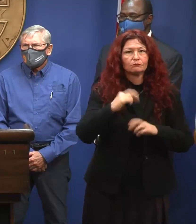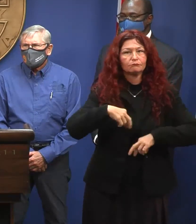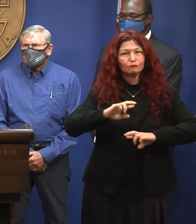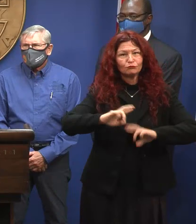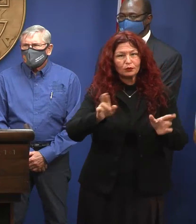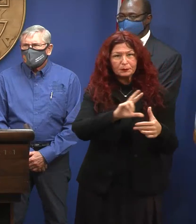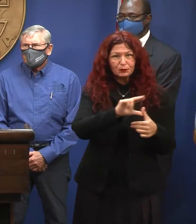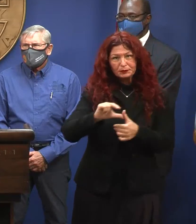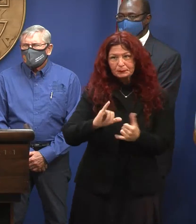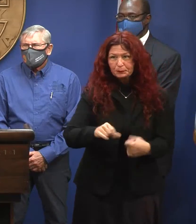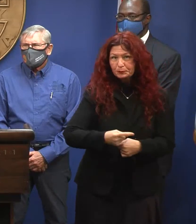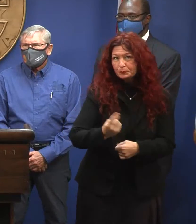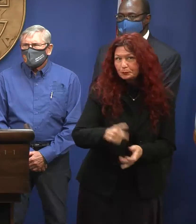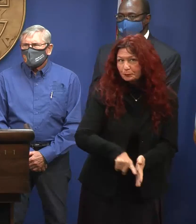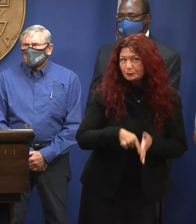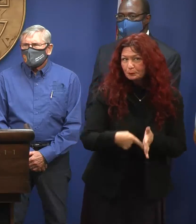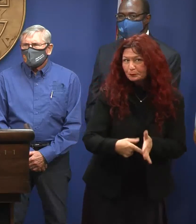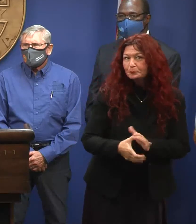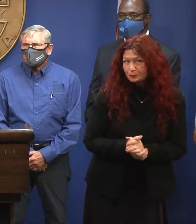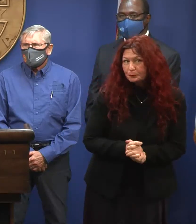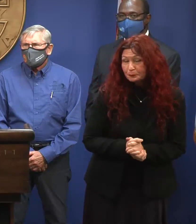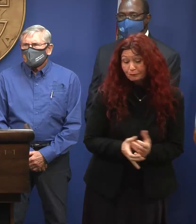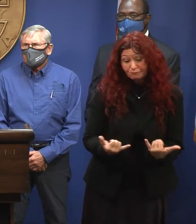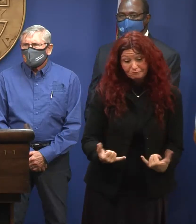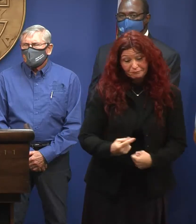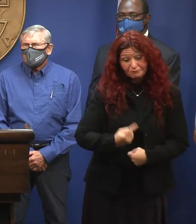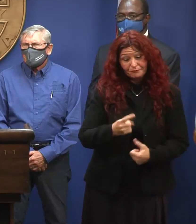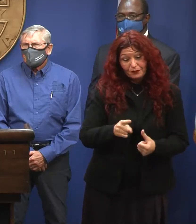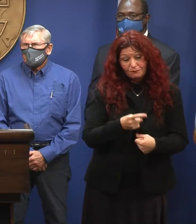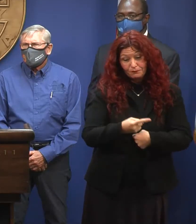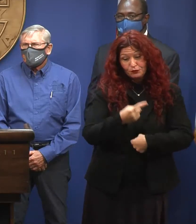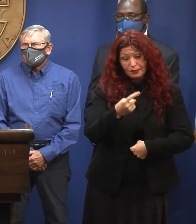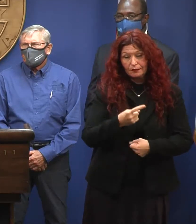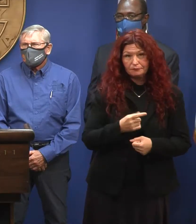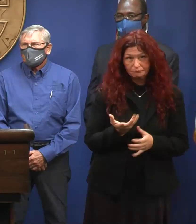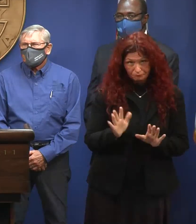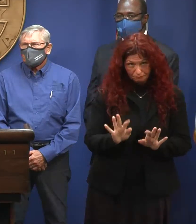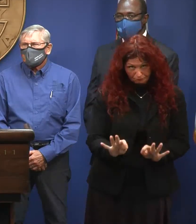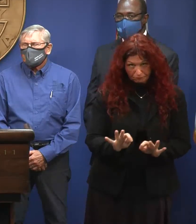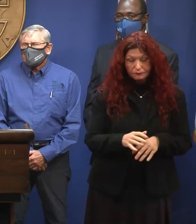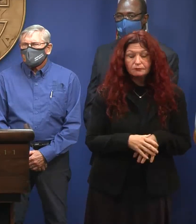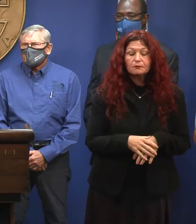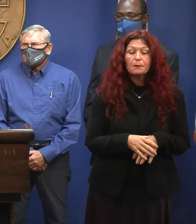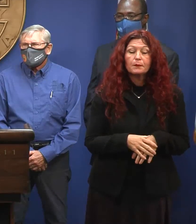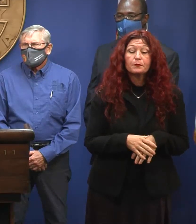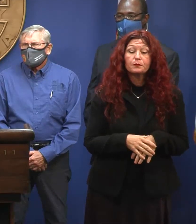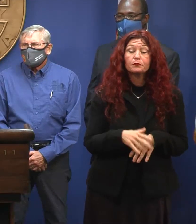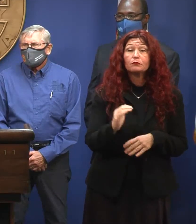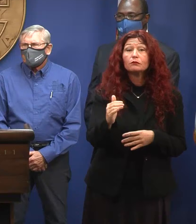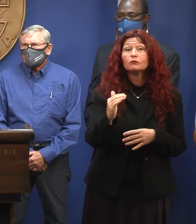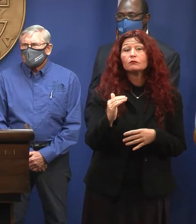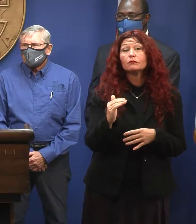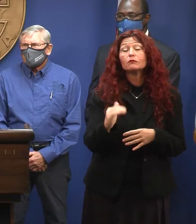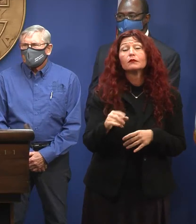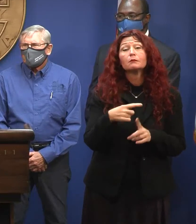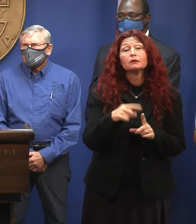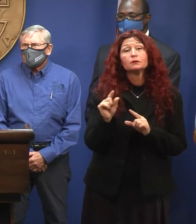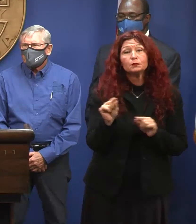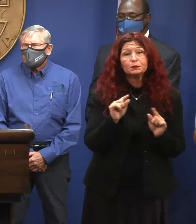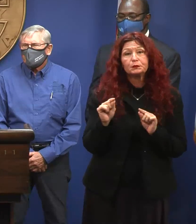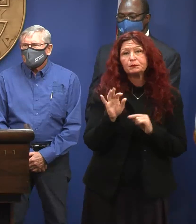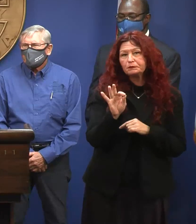as today starts hurricane season. That's Ready Miami-Dade. Also, you can follow us on Twitter and